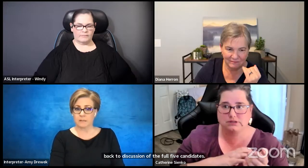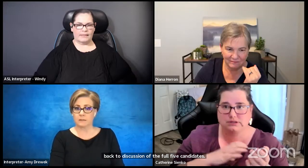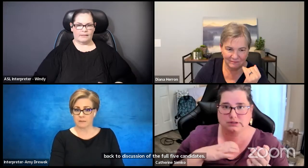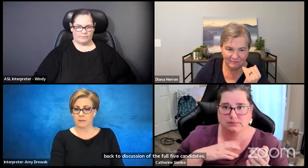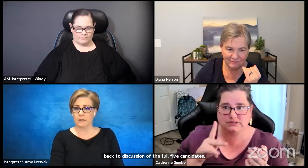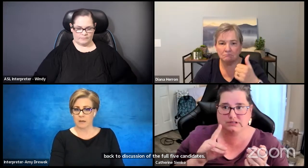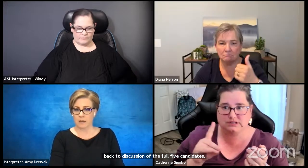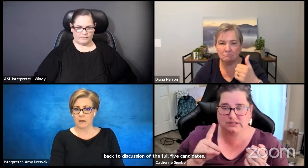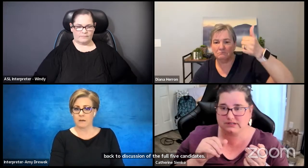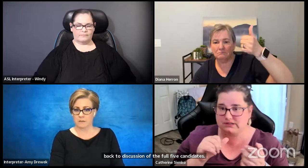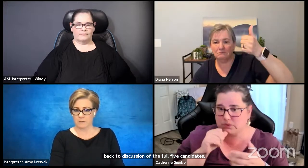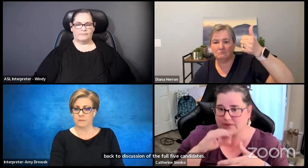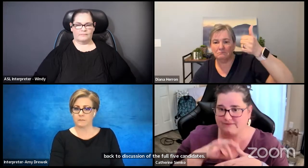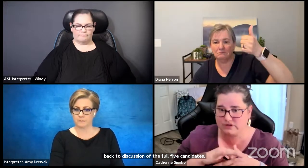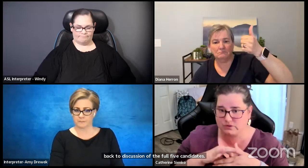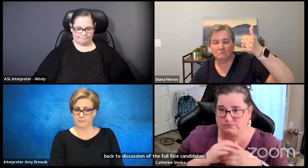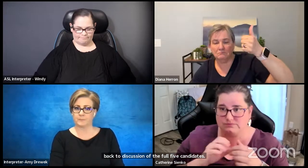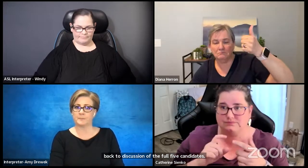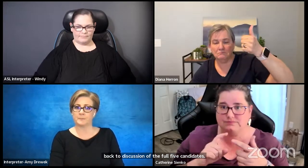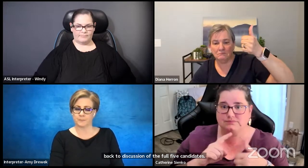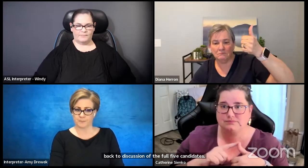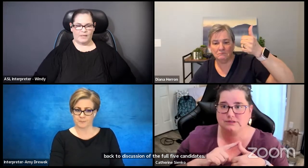Commissioner Kidd Kidd said I says- oppose.